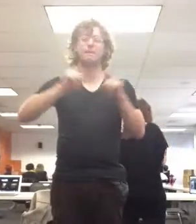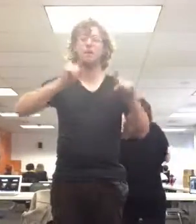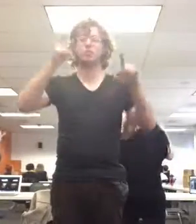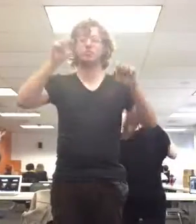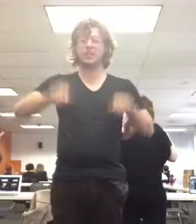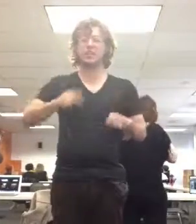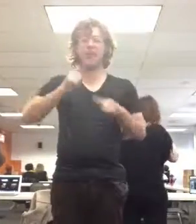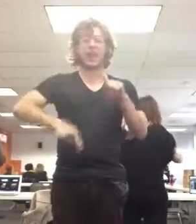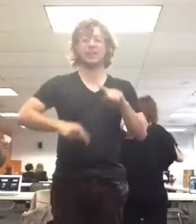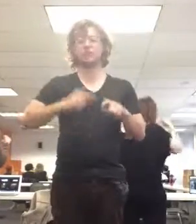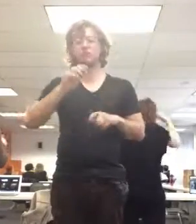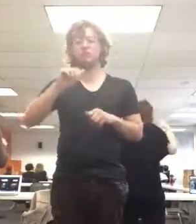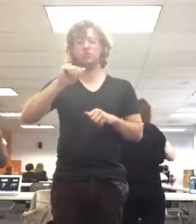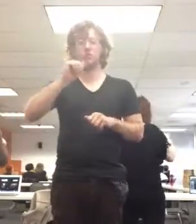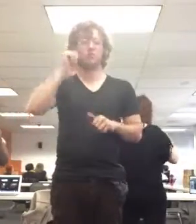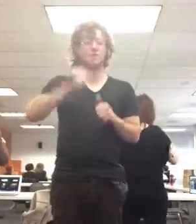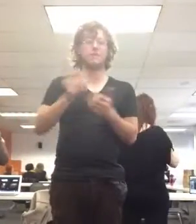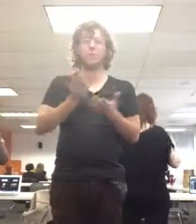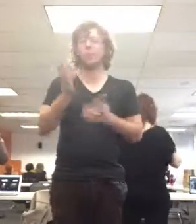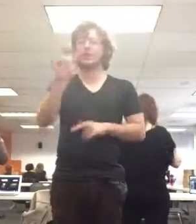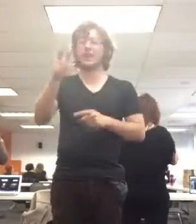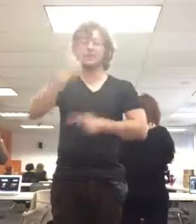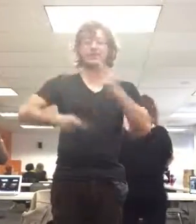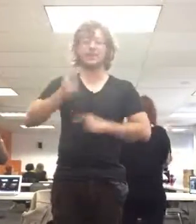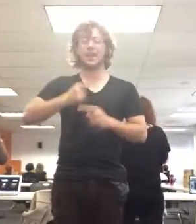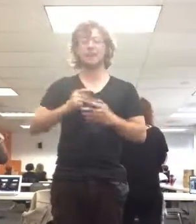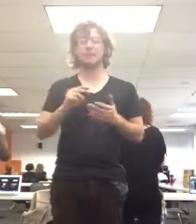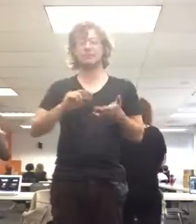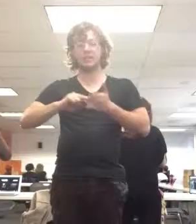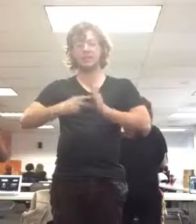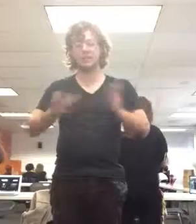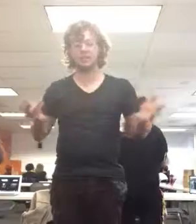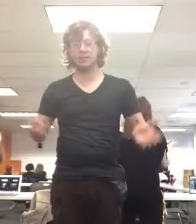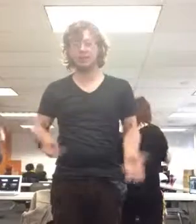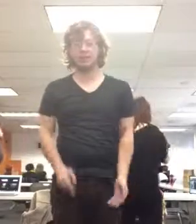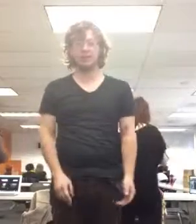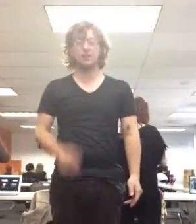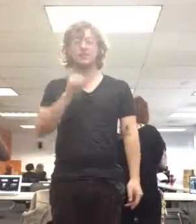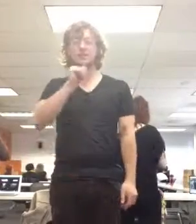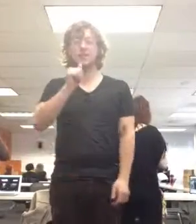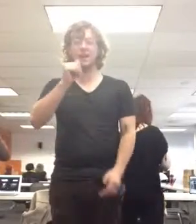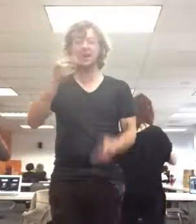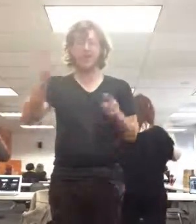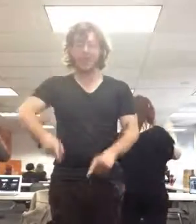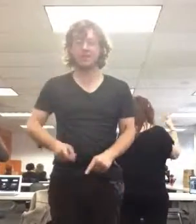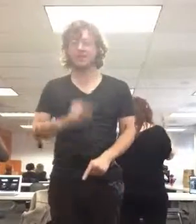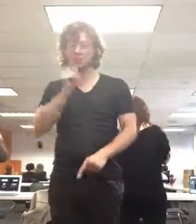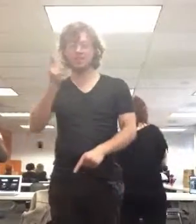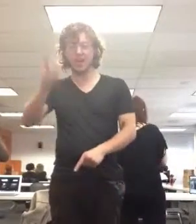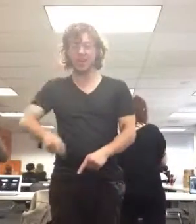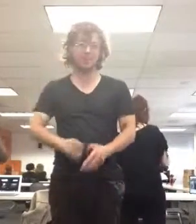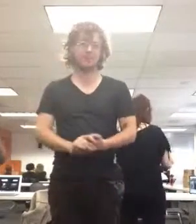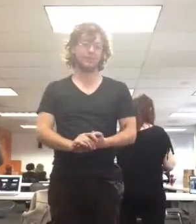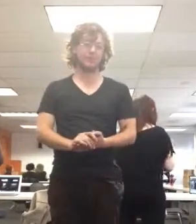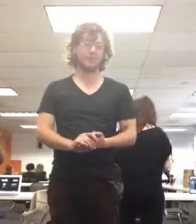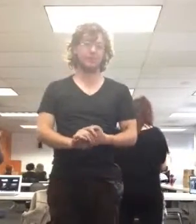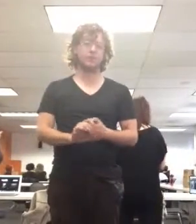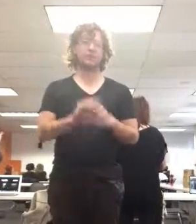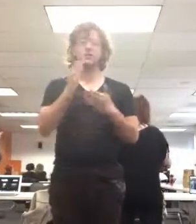is. You should never get to that point. You need to stop and plan out how you're going to express the concept